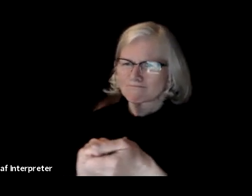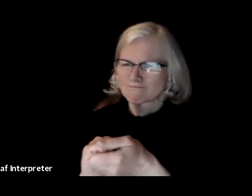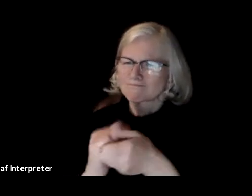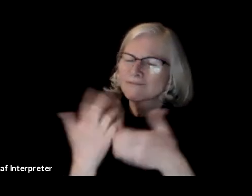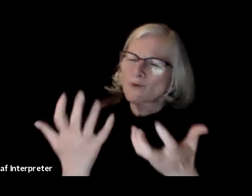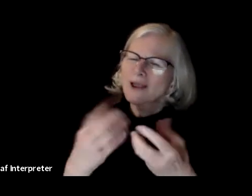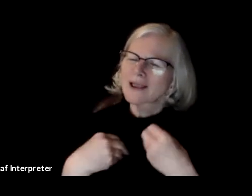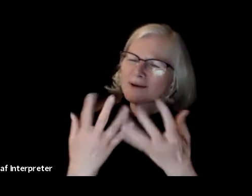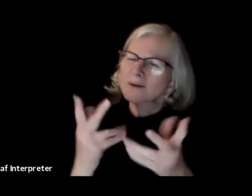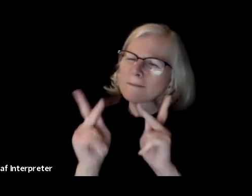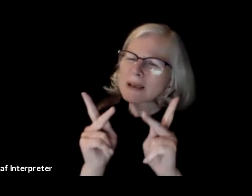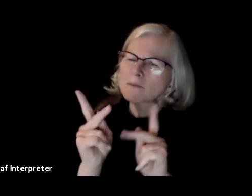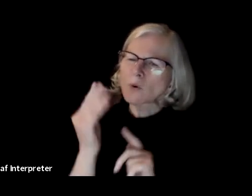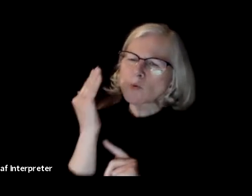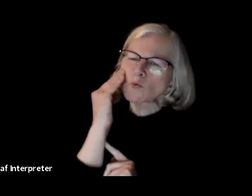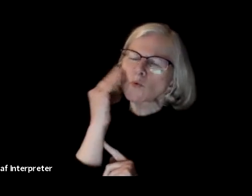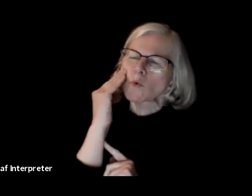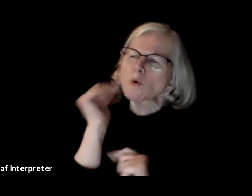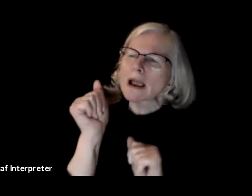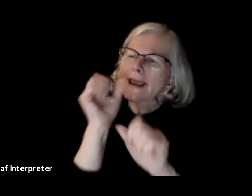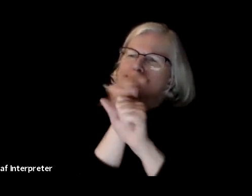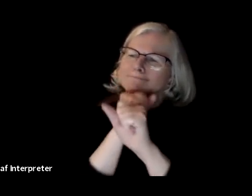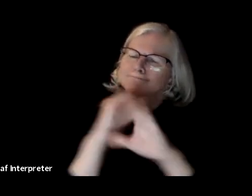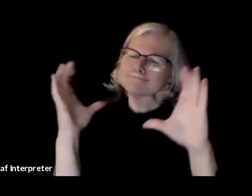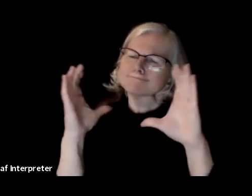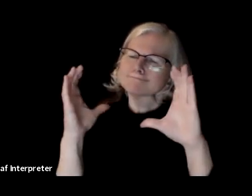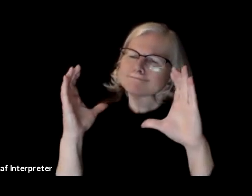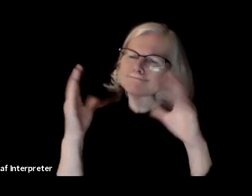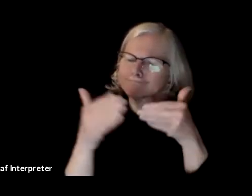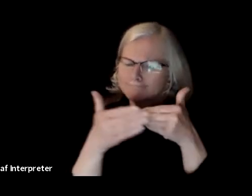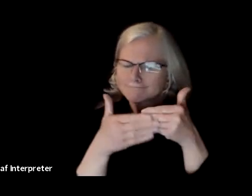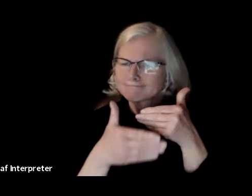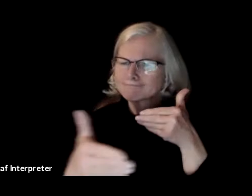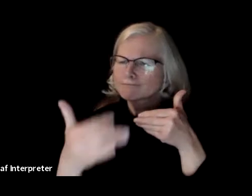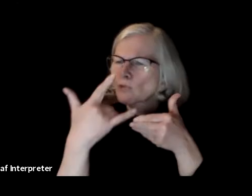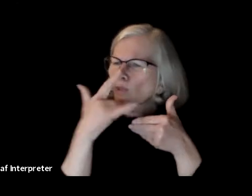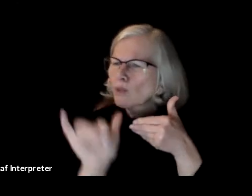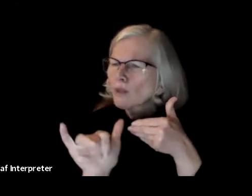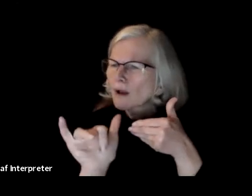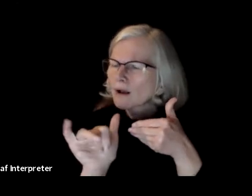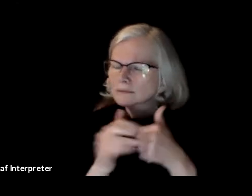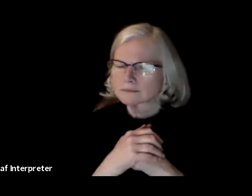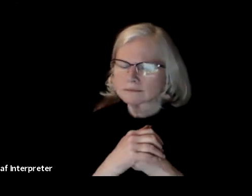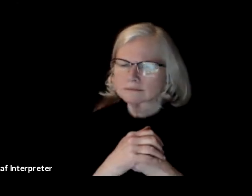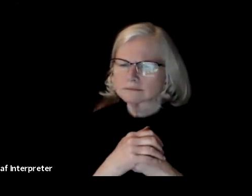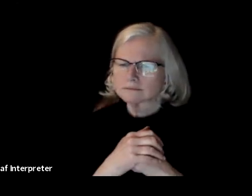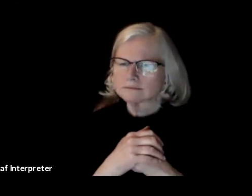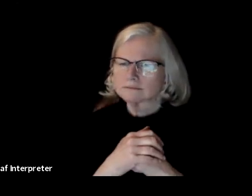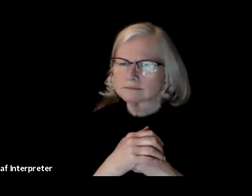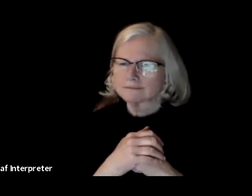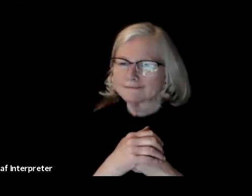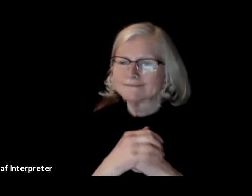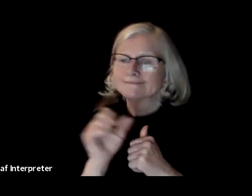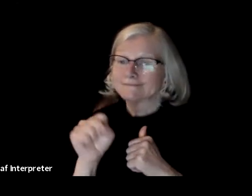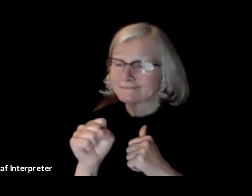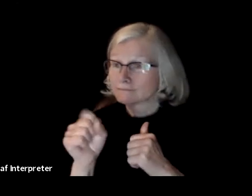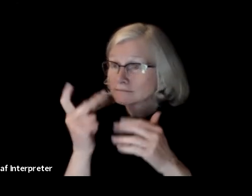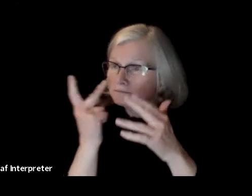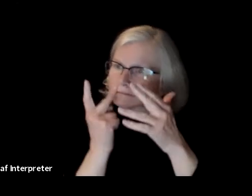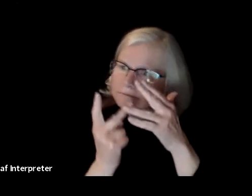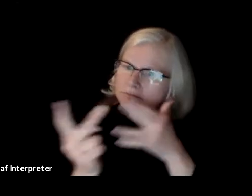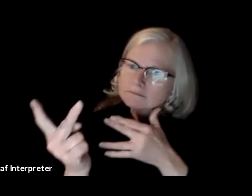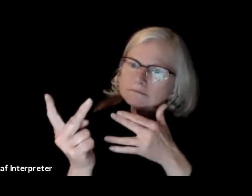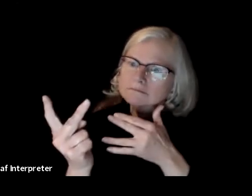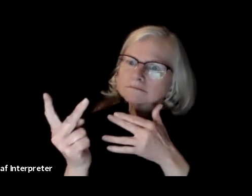into the next several weeks of that we can forecast in terms of